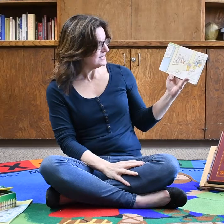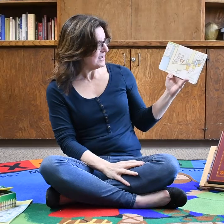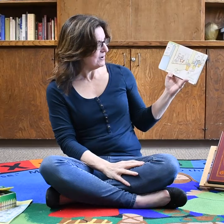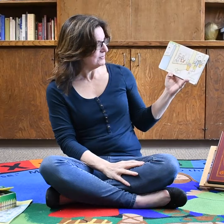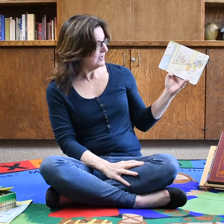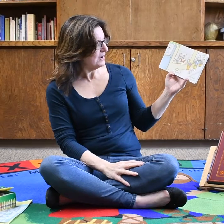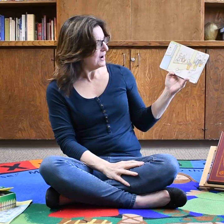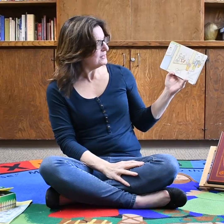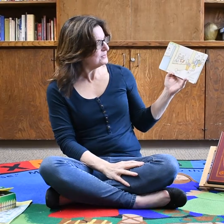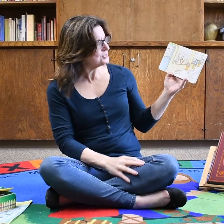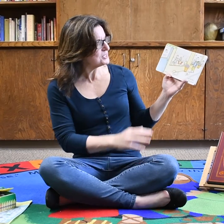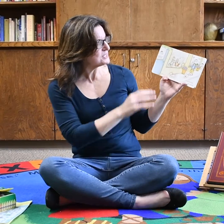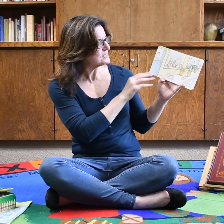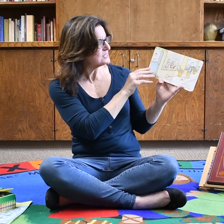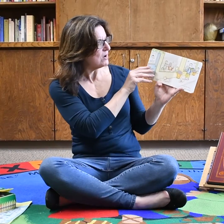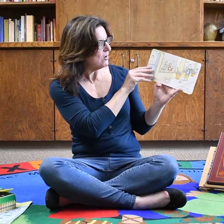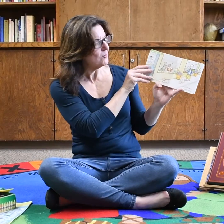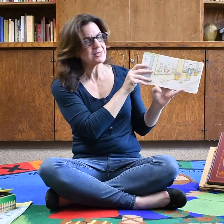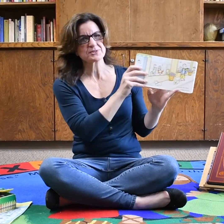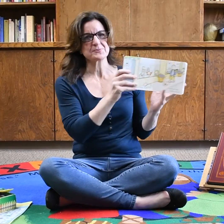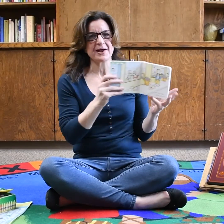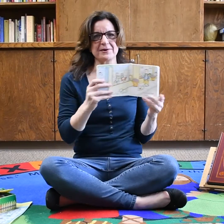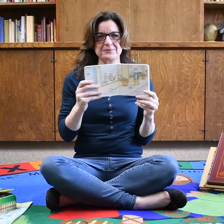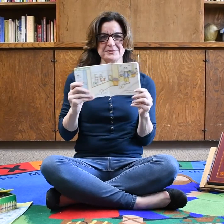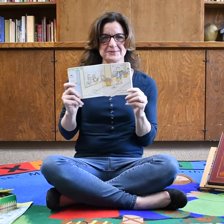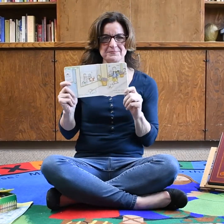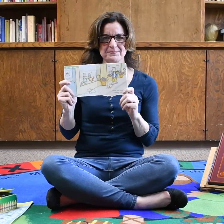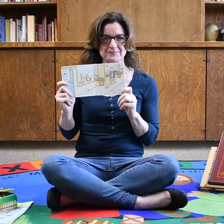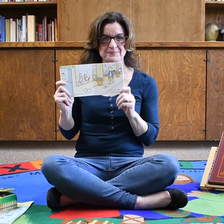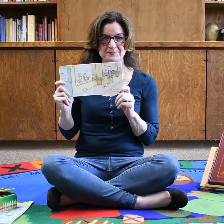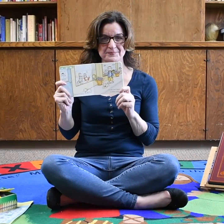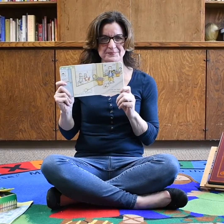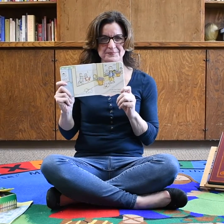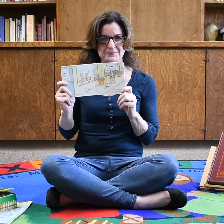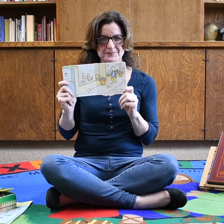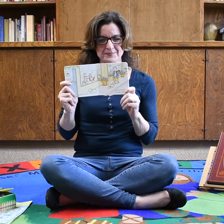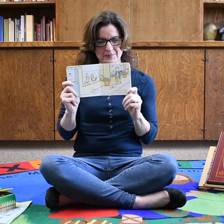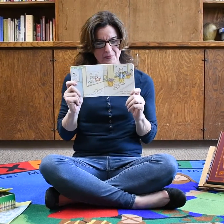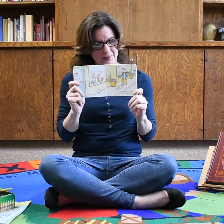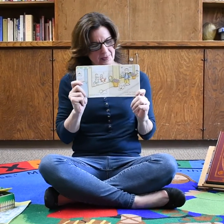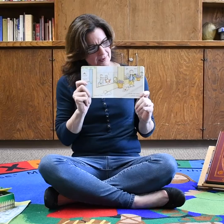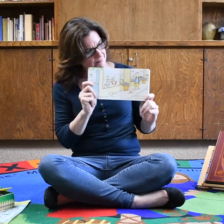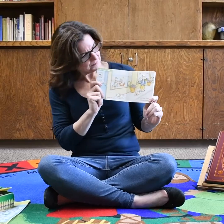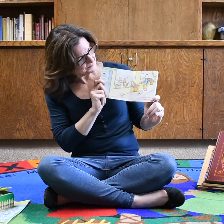Going to town. I know that Jesus is always around.